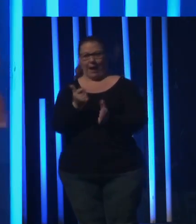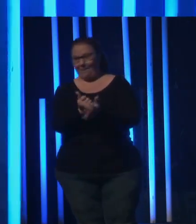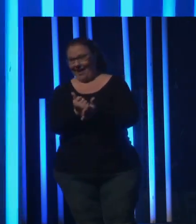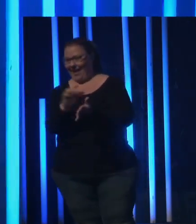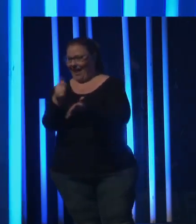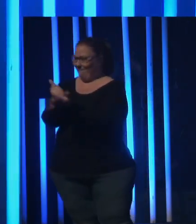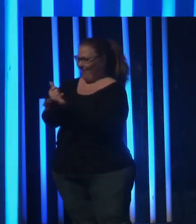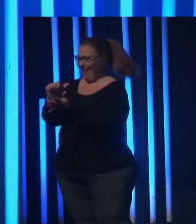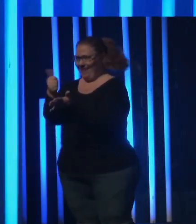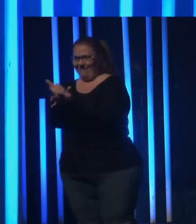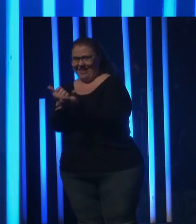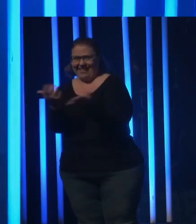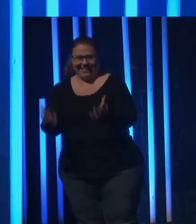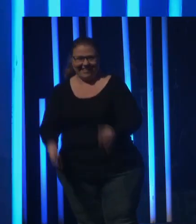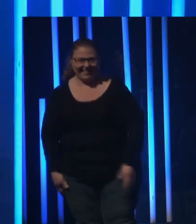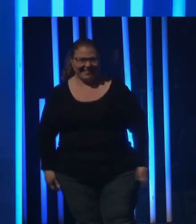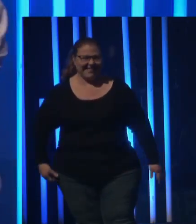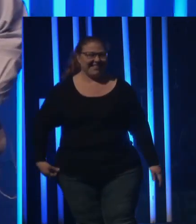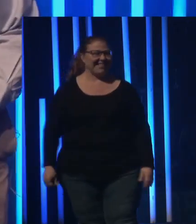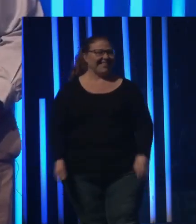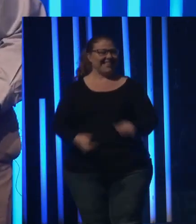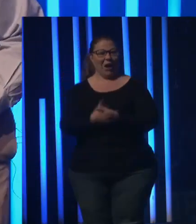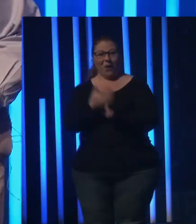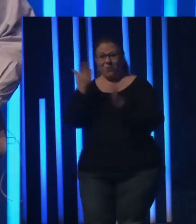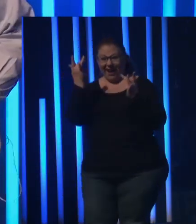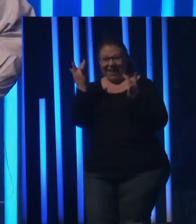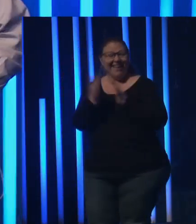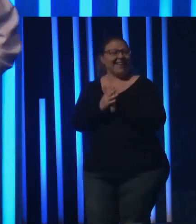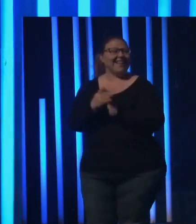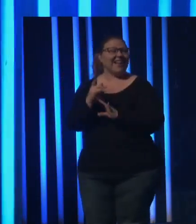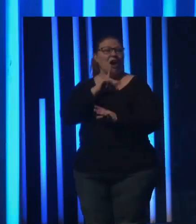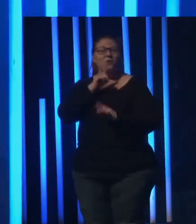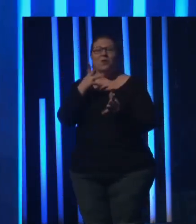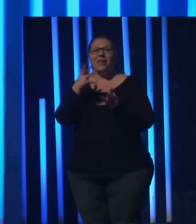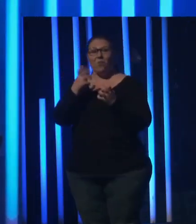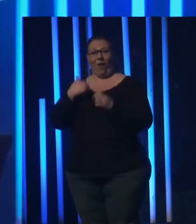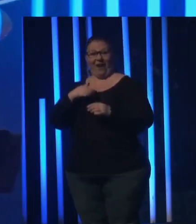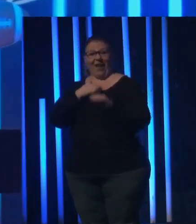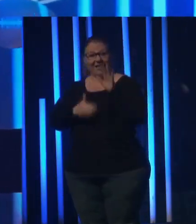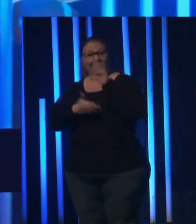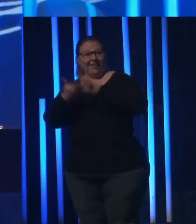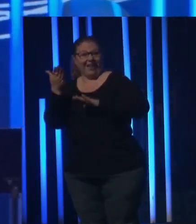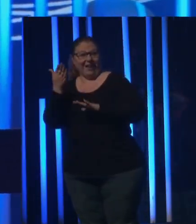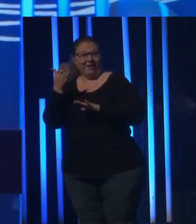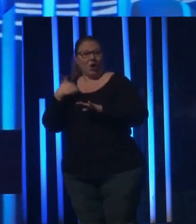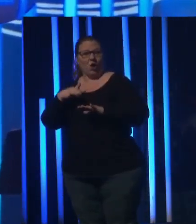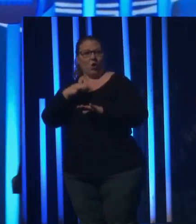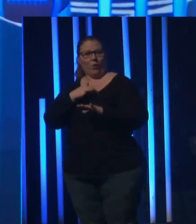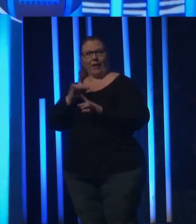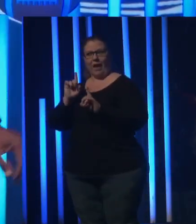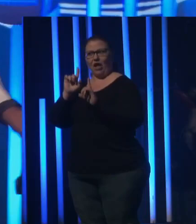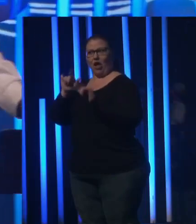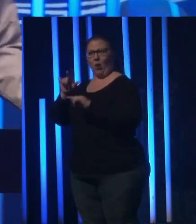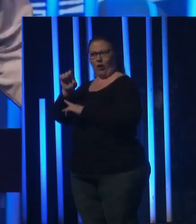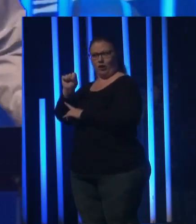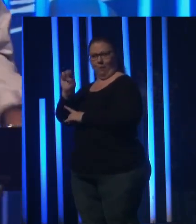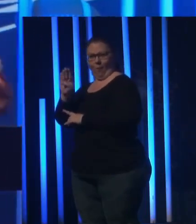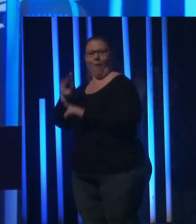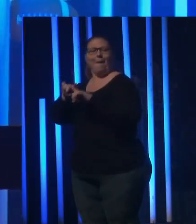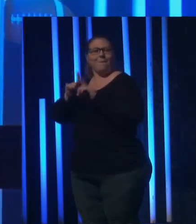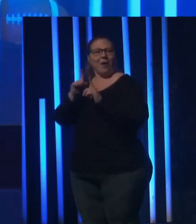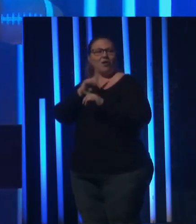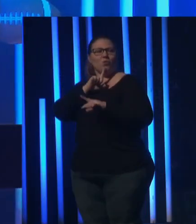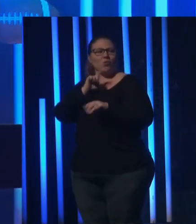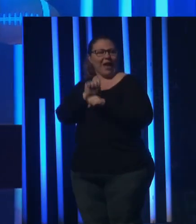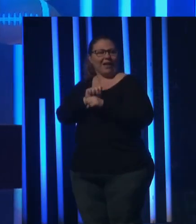Amen, amen, amen, amen, amen. Because, you know, I really want to get us out of here so that we can get to the Super Bowl. But the reality is I